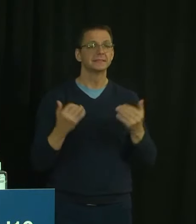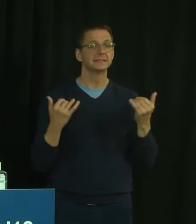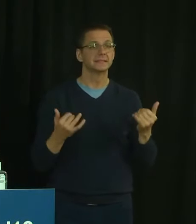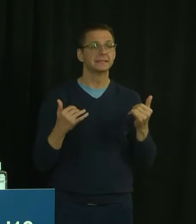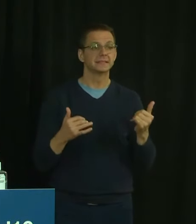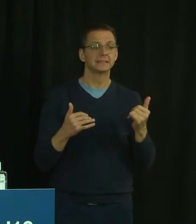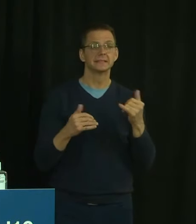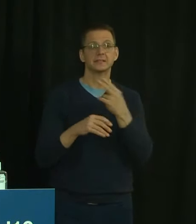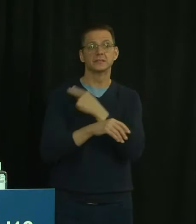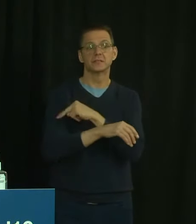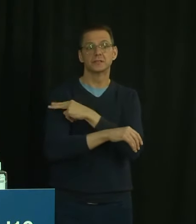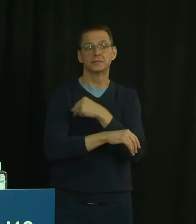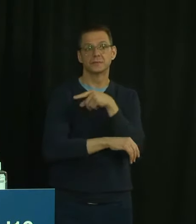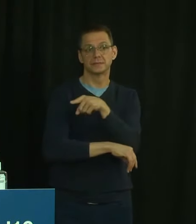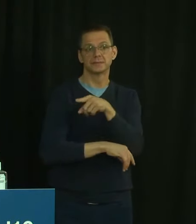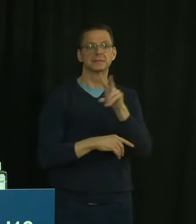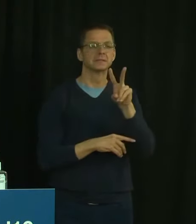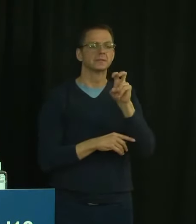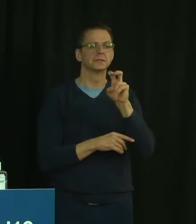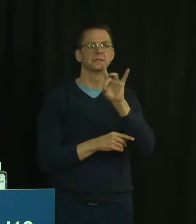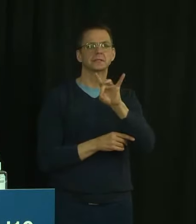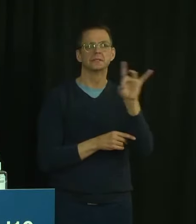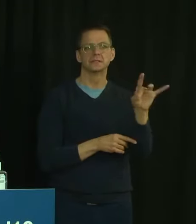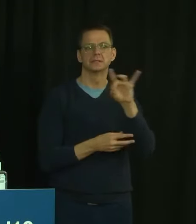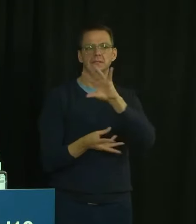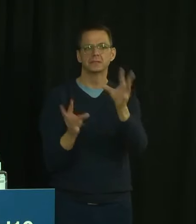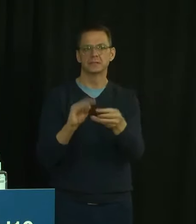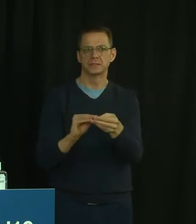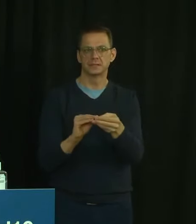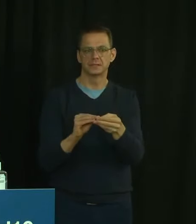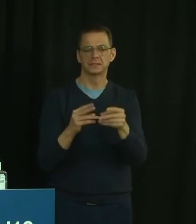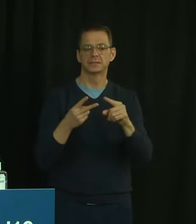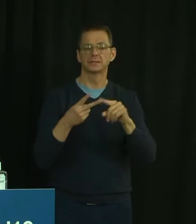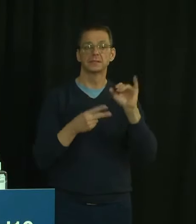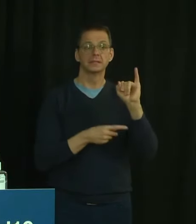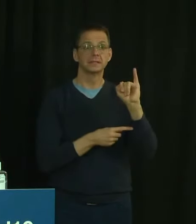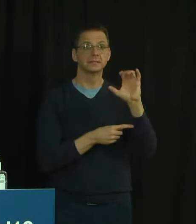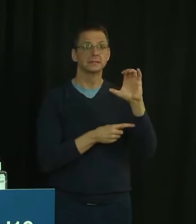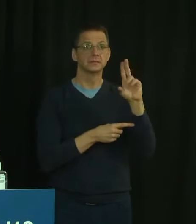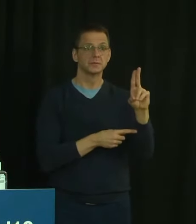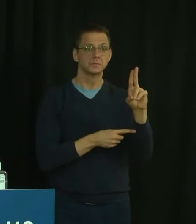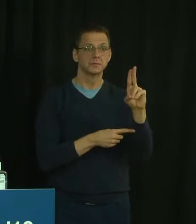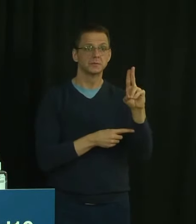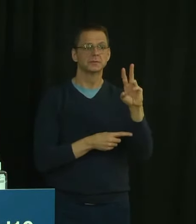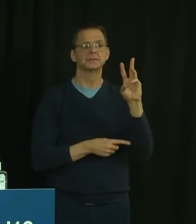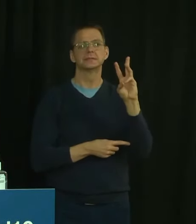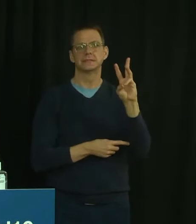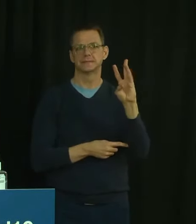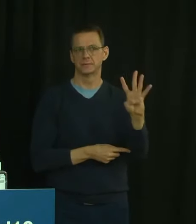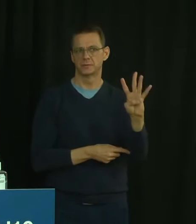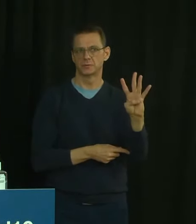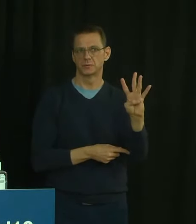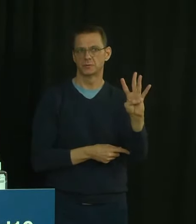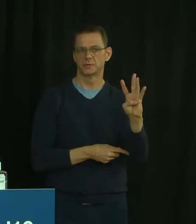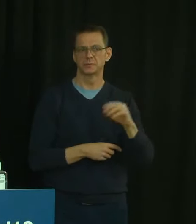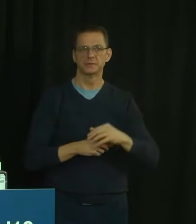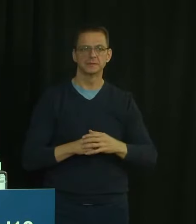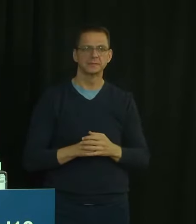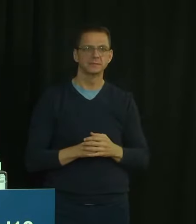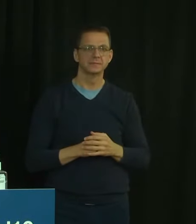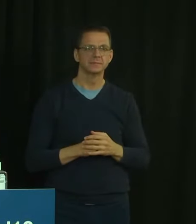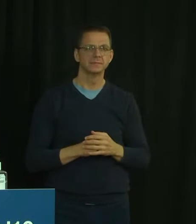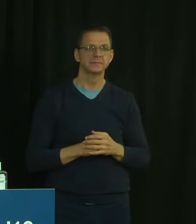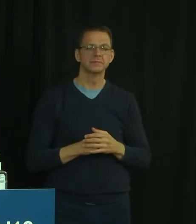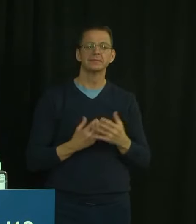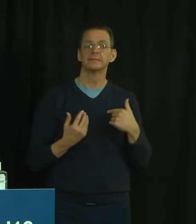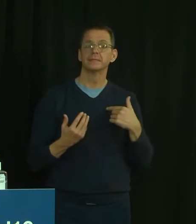Today, I want to provide a couple of important updates about Alberta's vaccination program. The first is about the AstraZeneca